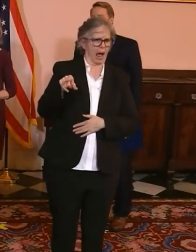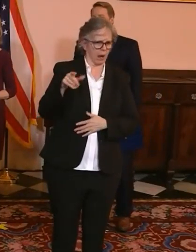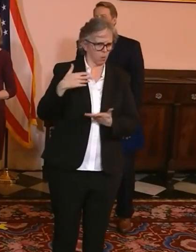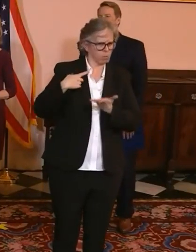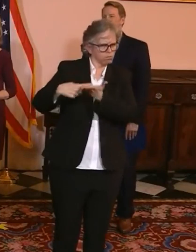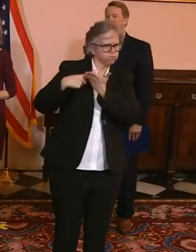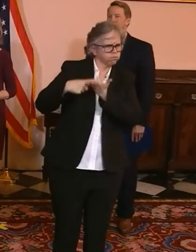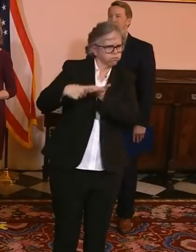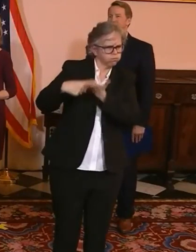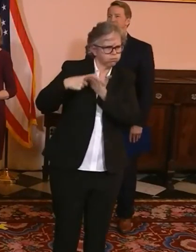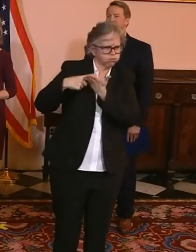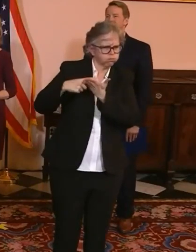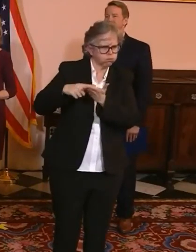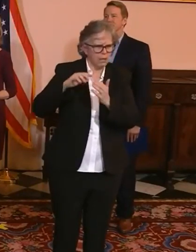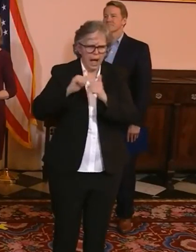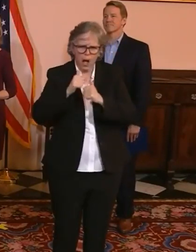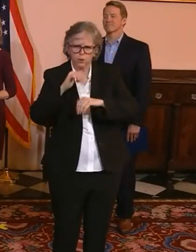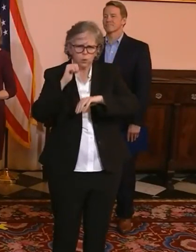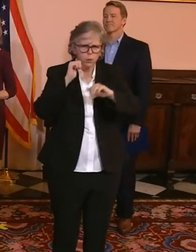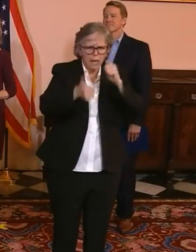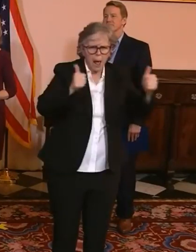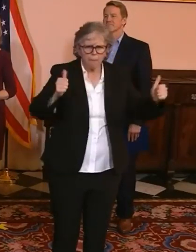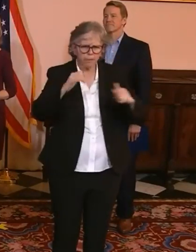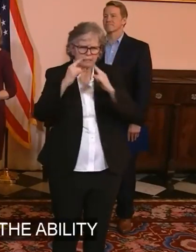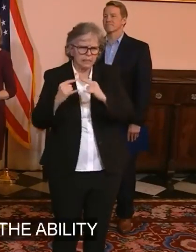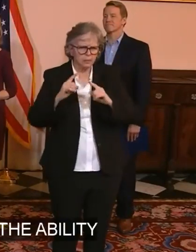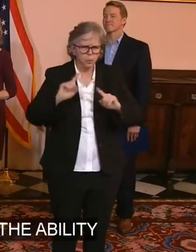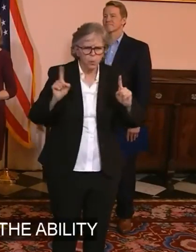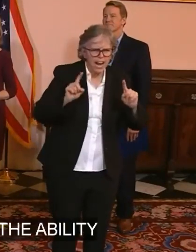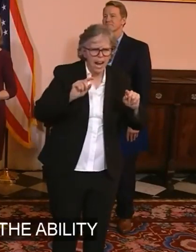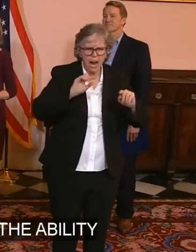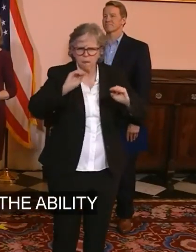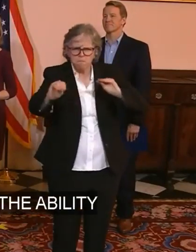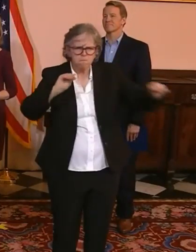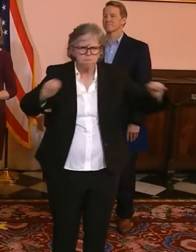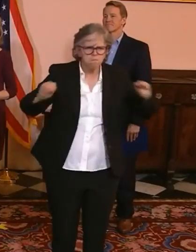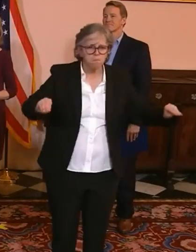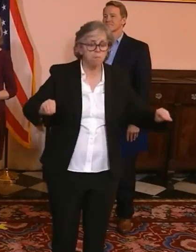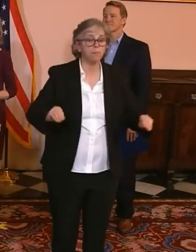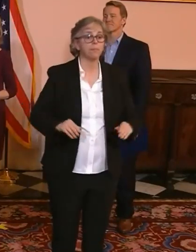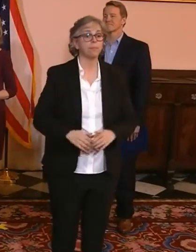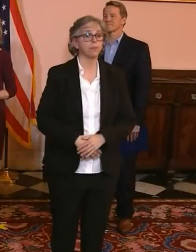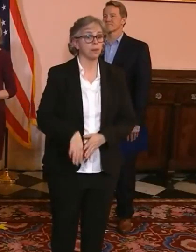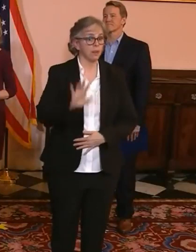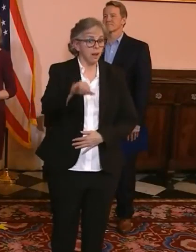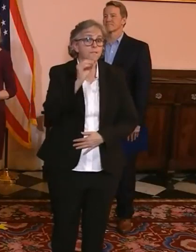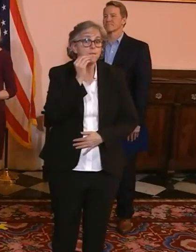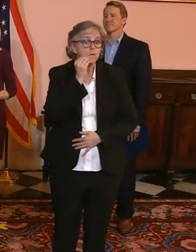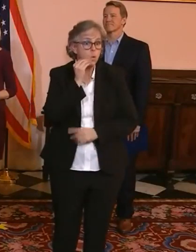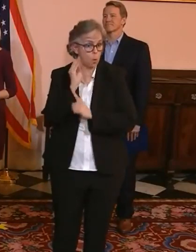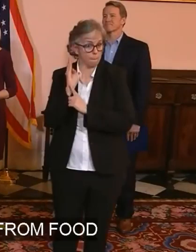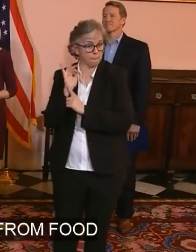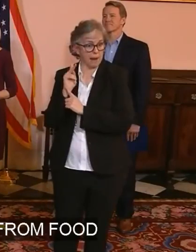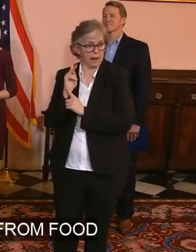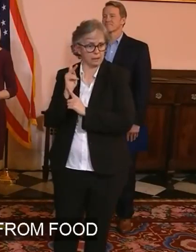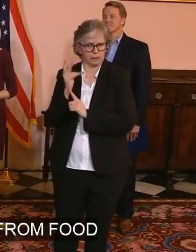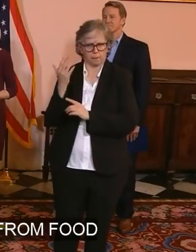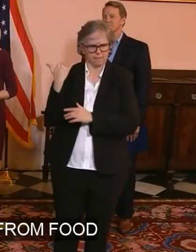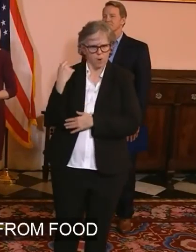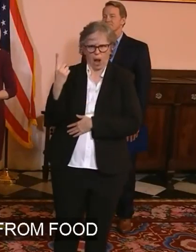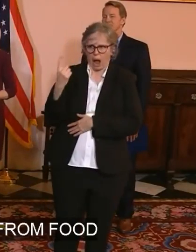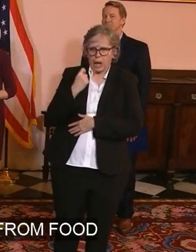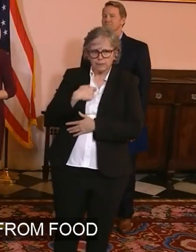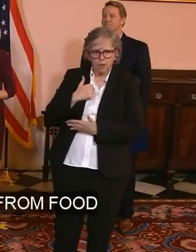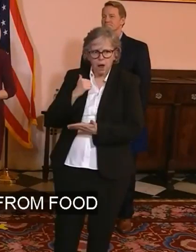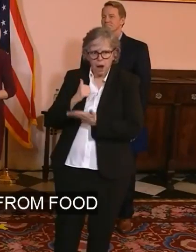that. We've received a request from food banks just to give assistance by the National Guard.